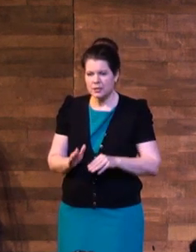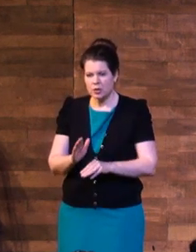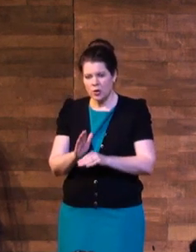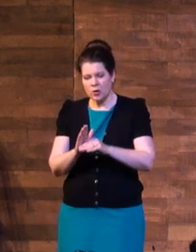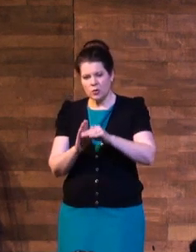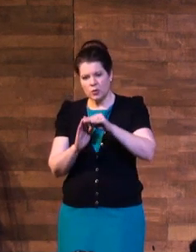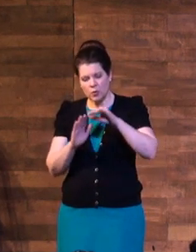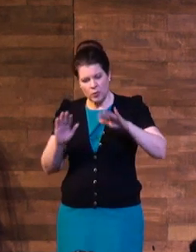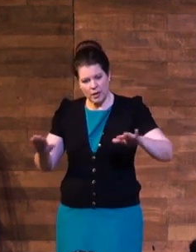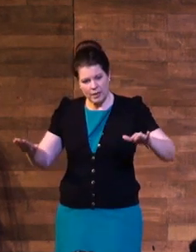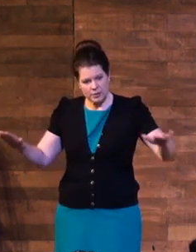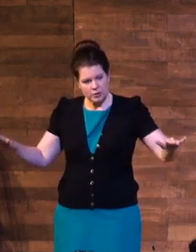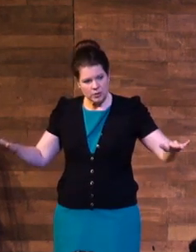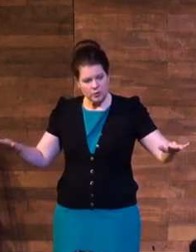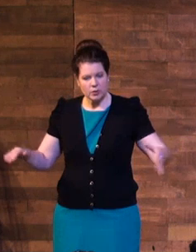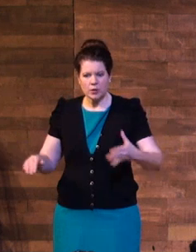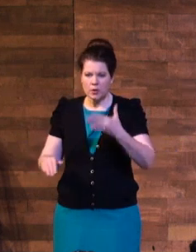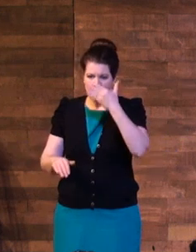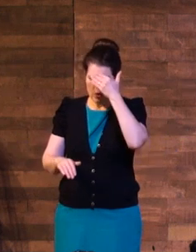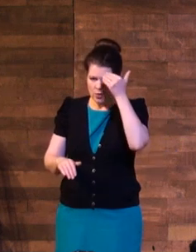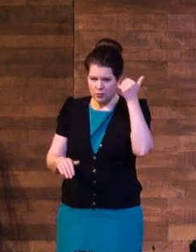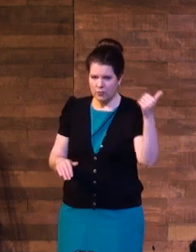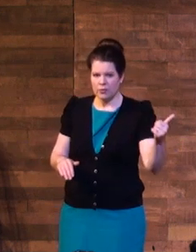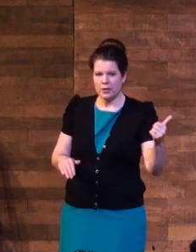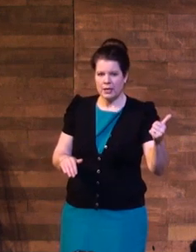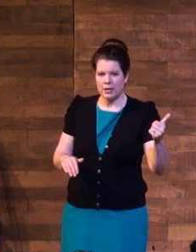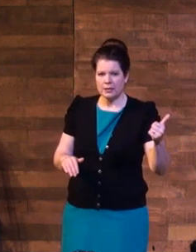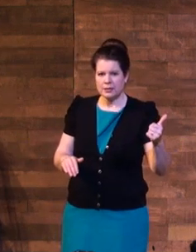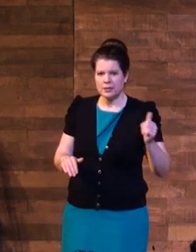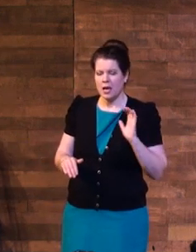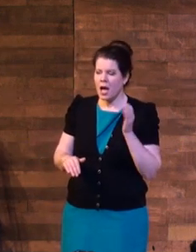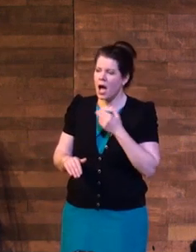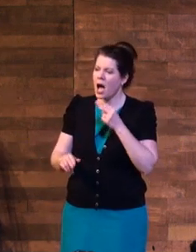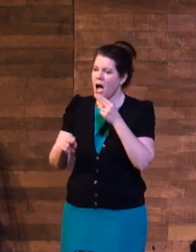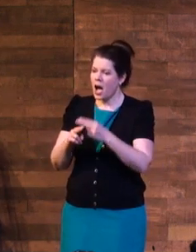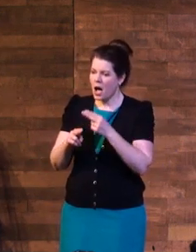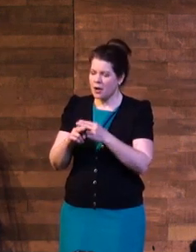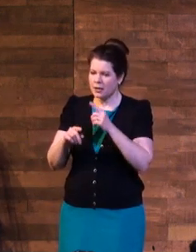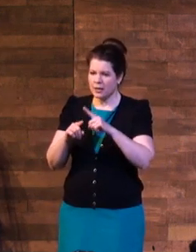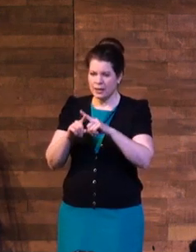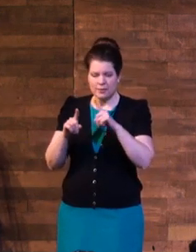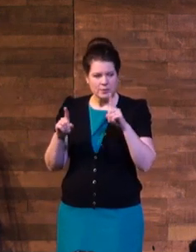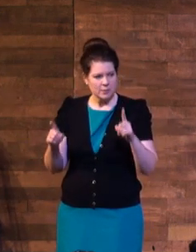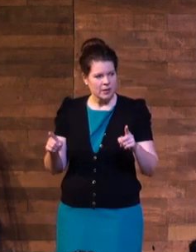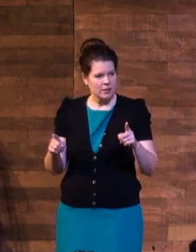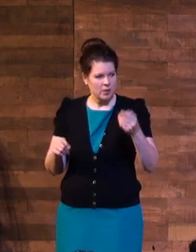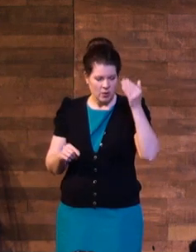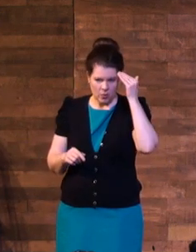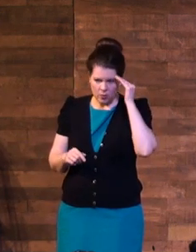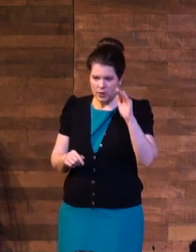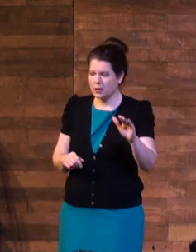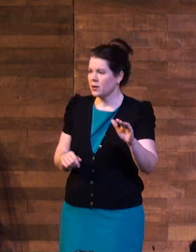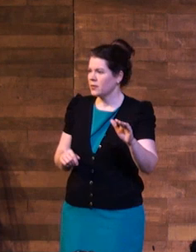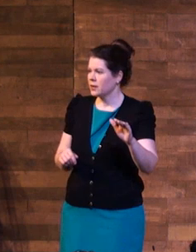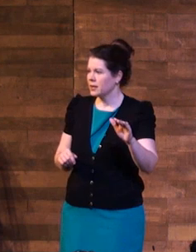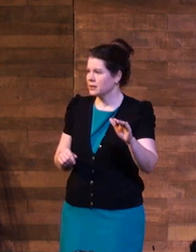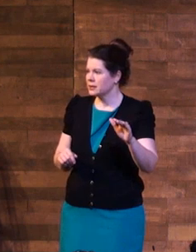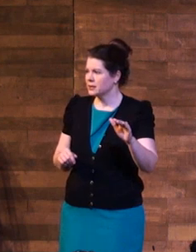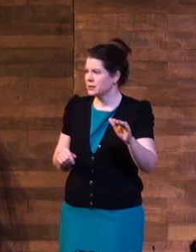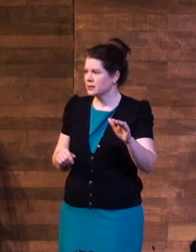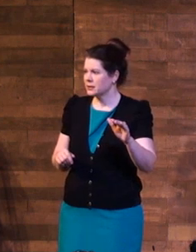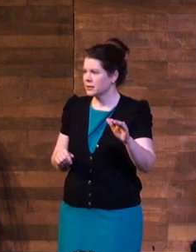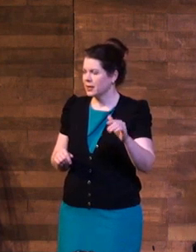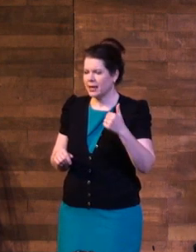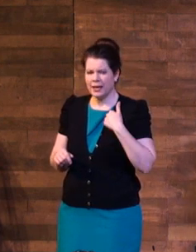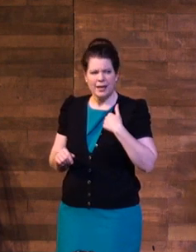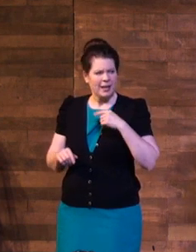That you forget our names in 100 years, but here we are in a church, and I couldn't tell you all the people who started,